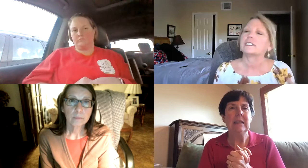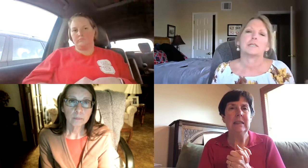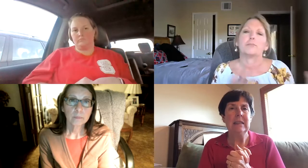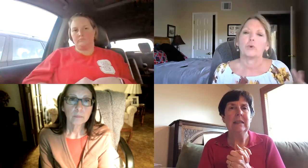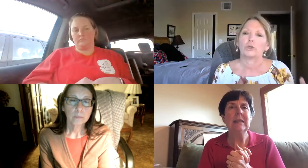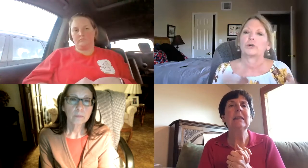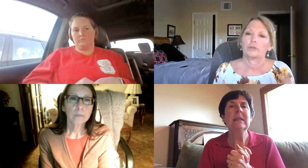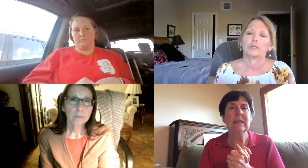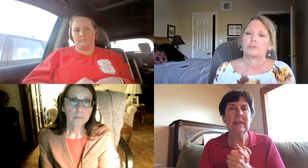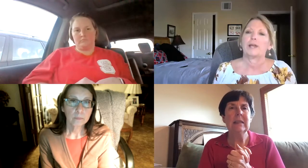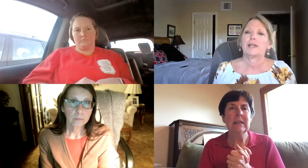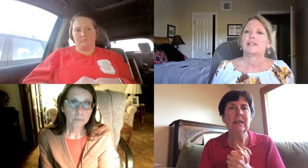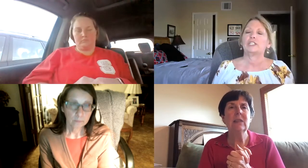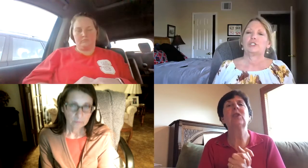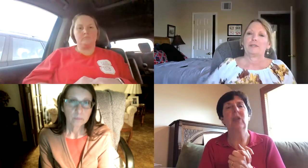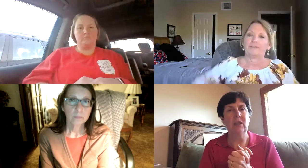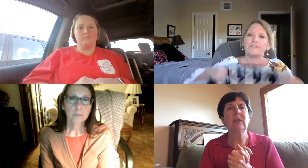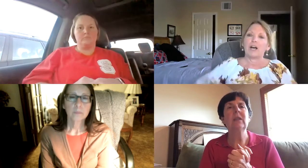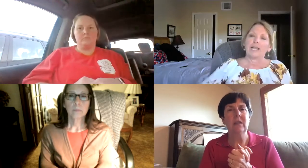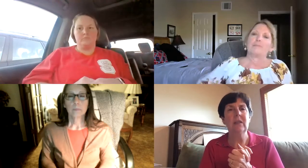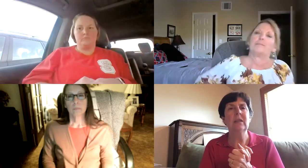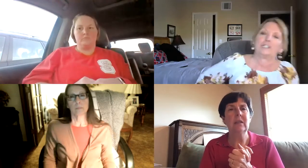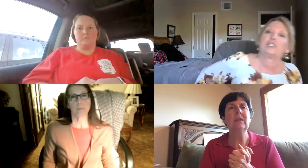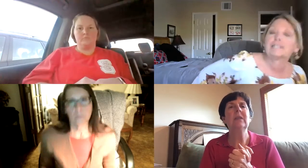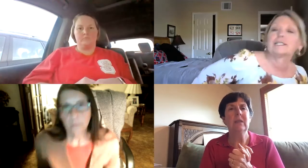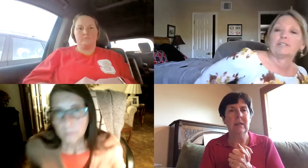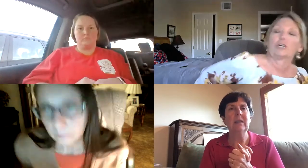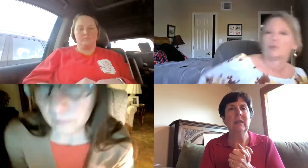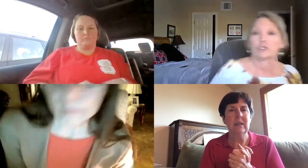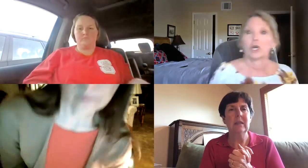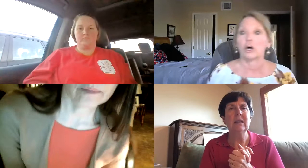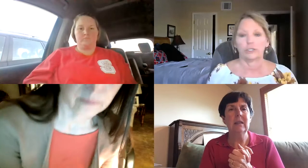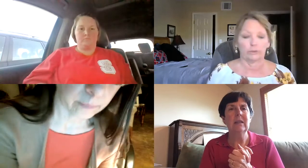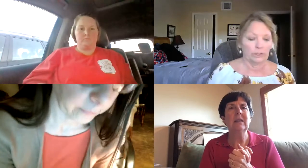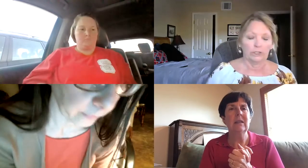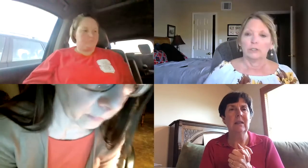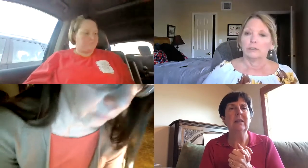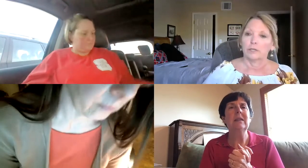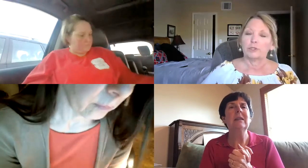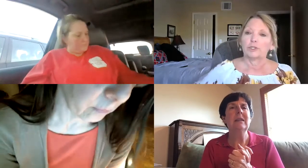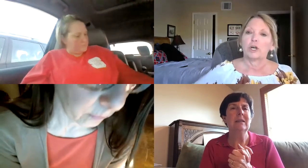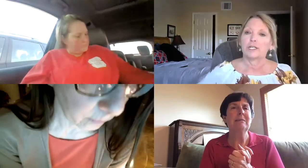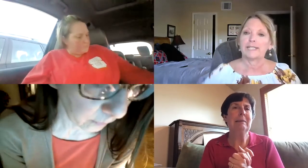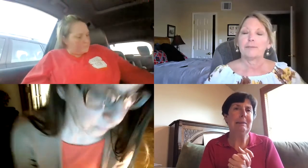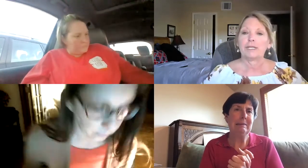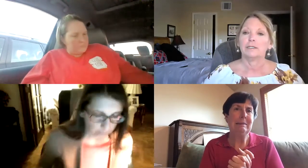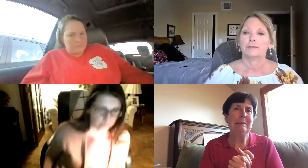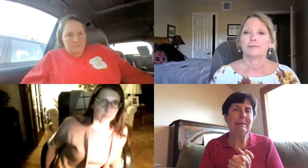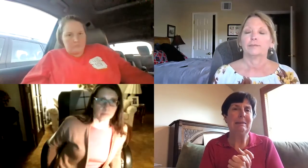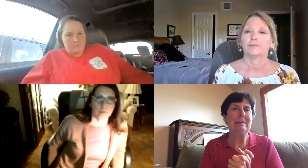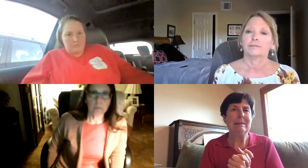mean, she has a support group, so I think she'll be fine, but she does live alone with her dog, so I'm sure her dog is